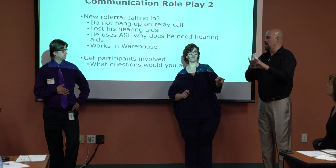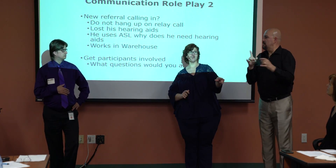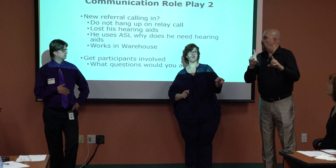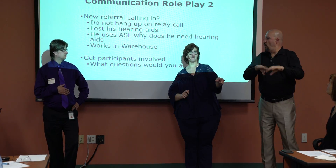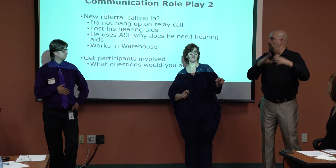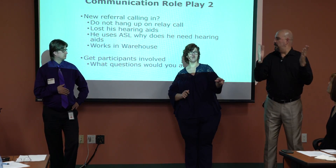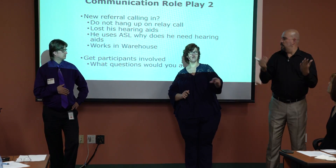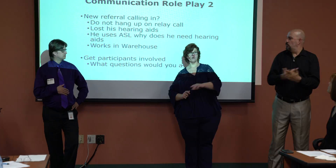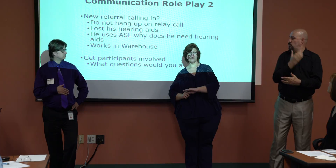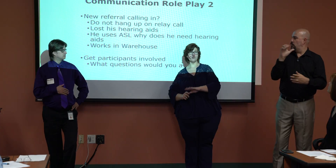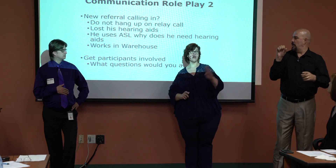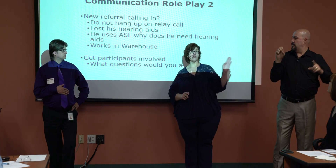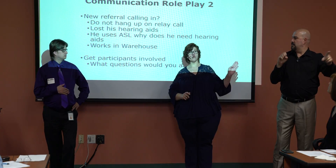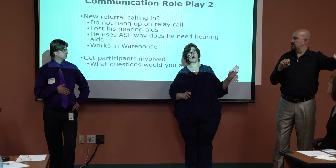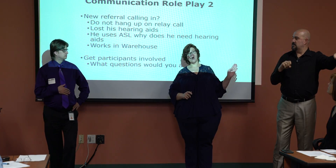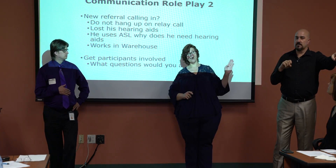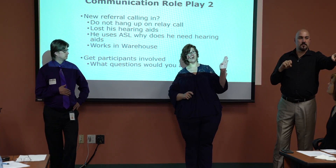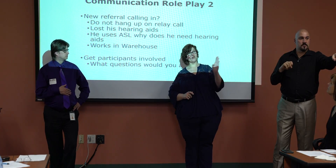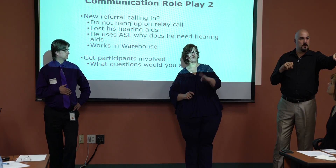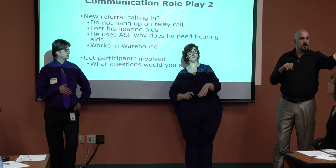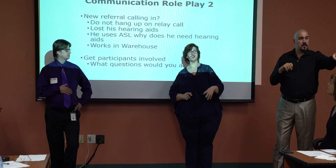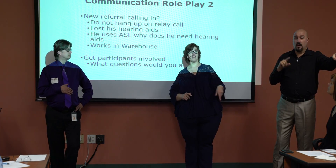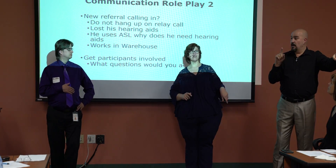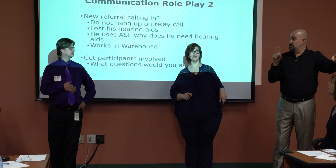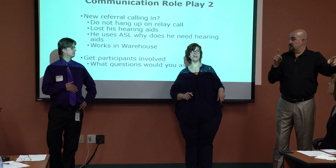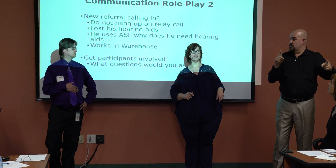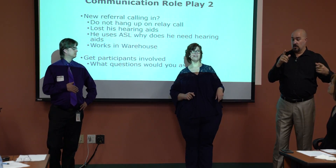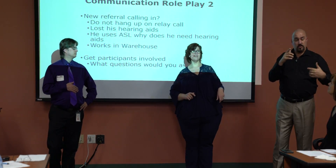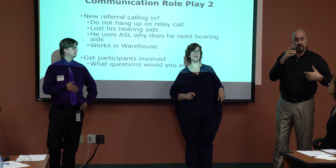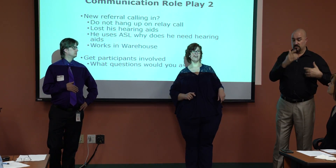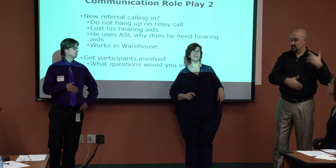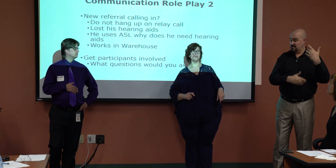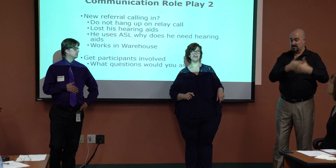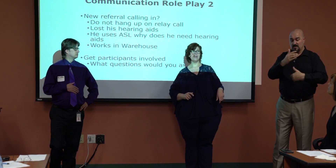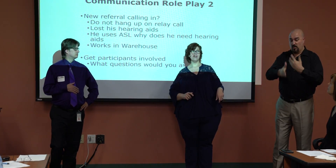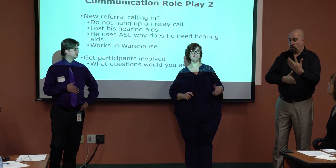case. A whole new case. So Yes. you go through the whole thing just like you would